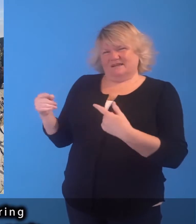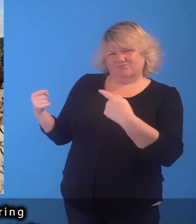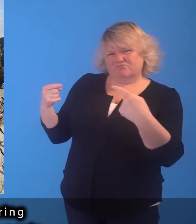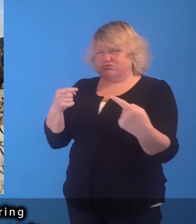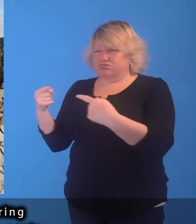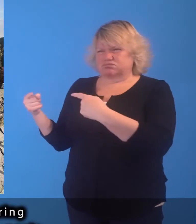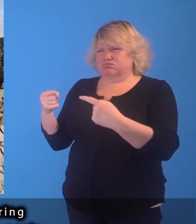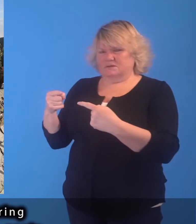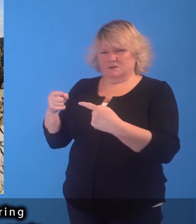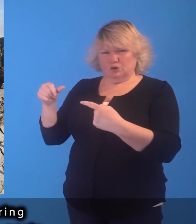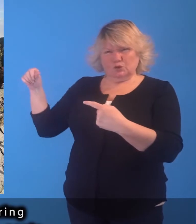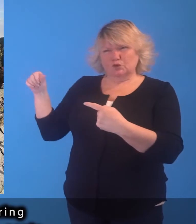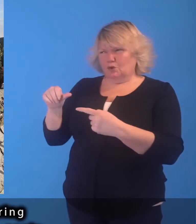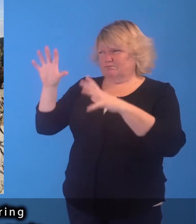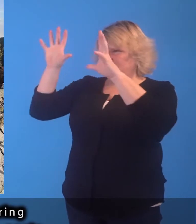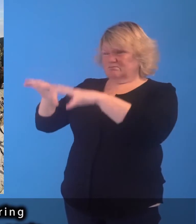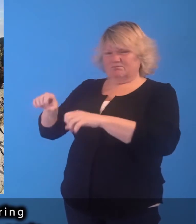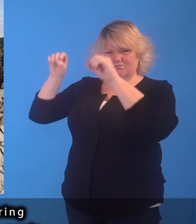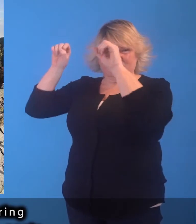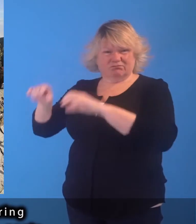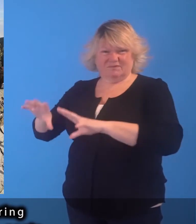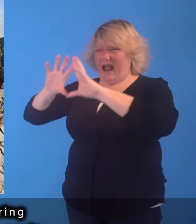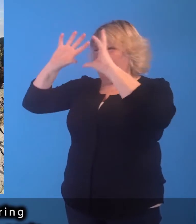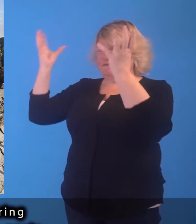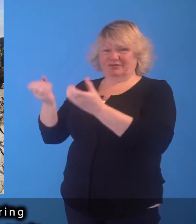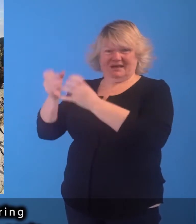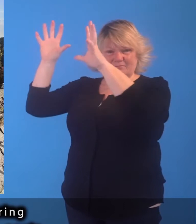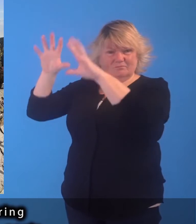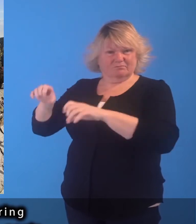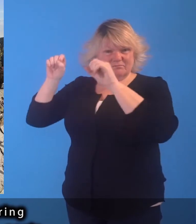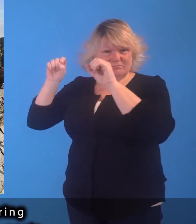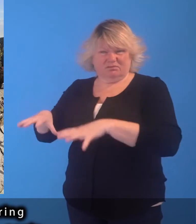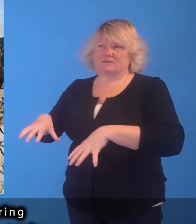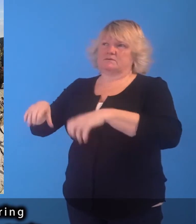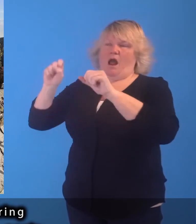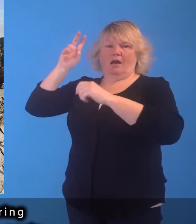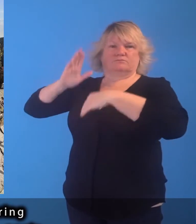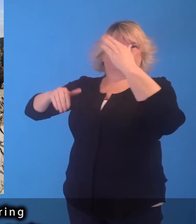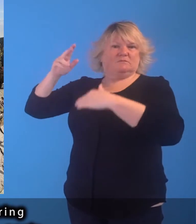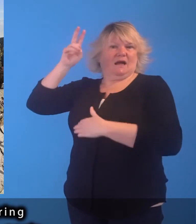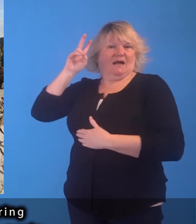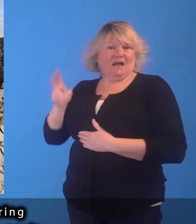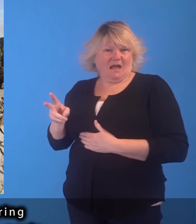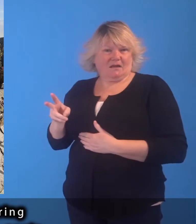After some debate involving tearing the whole thing down and starting again,